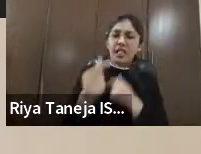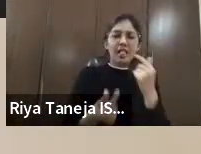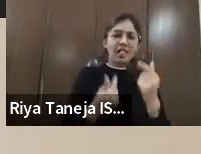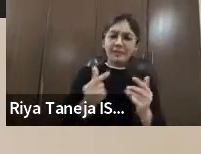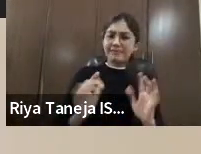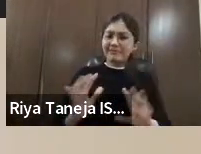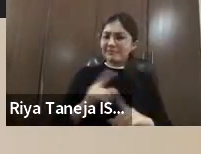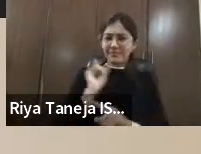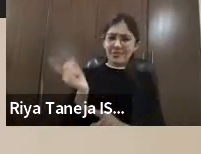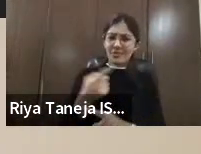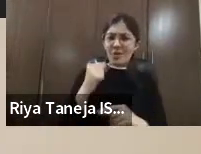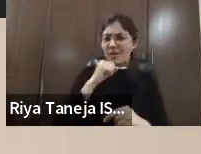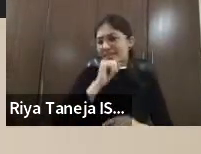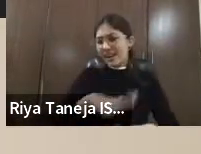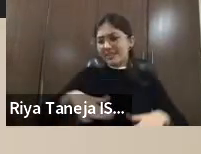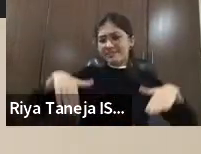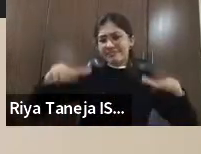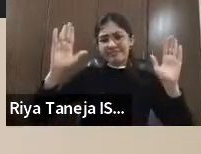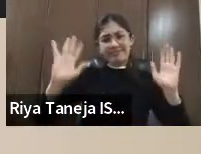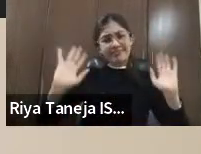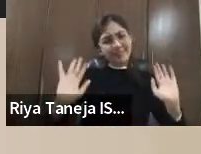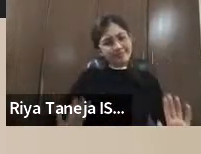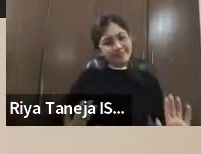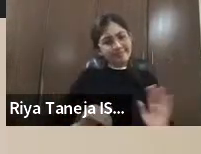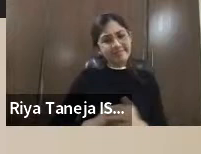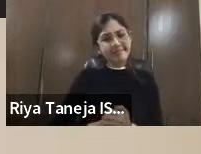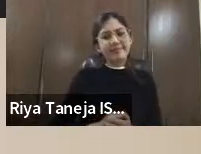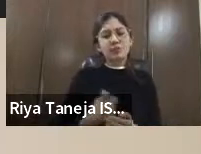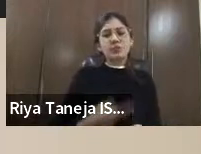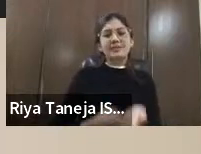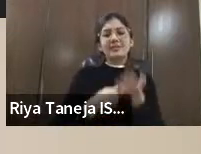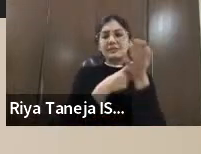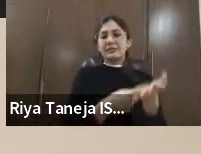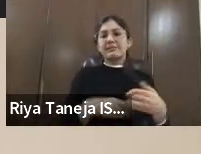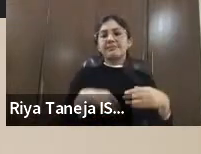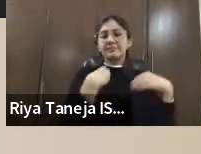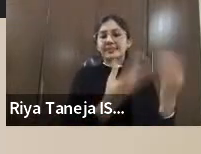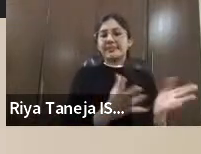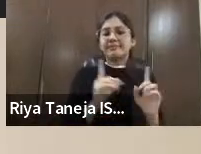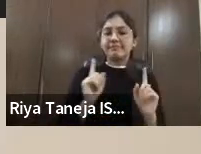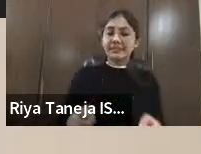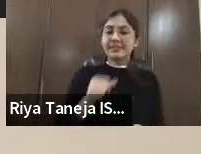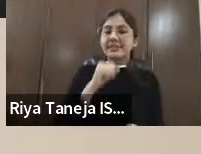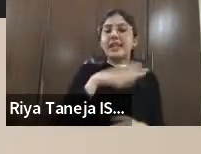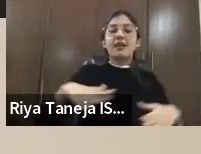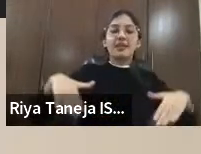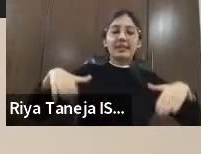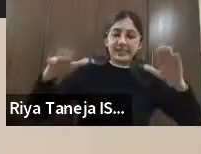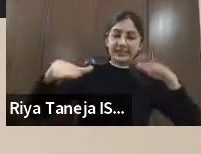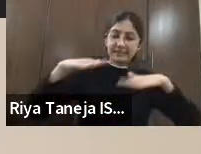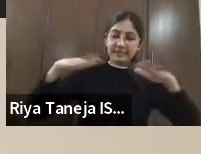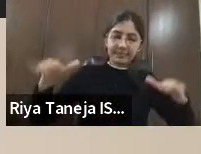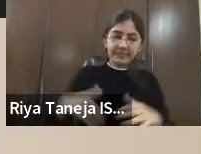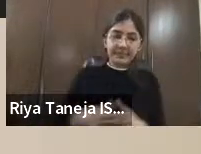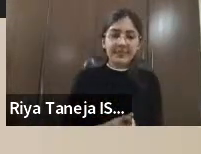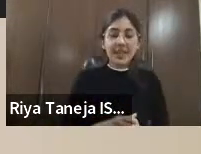they are all now young adults. We have to respect them now as young adults. And they are able